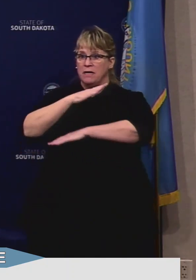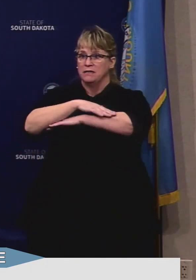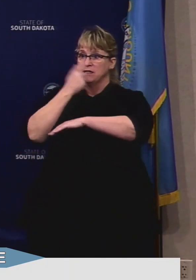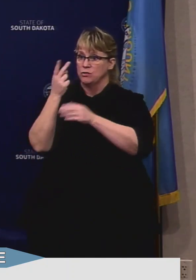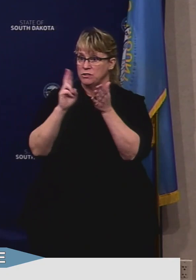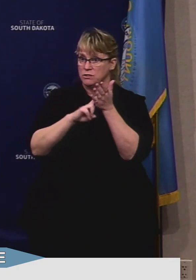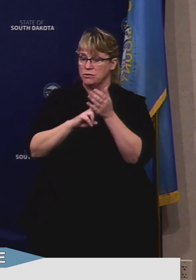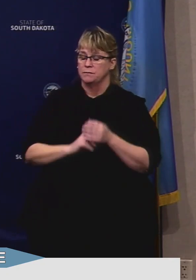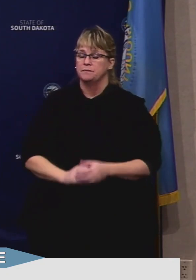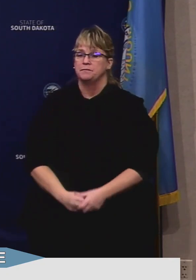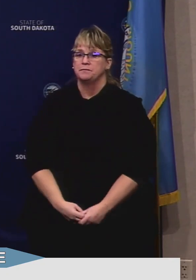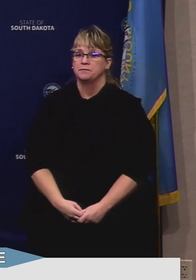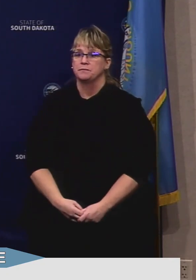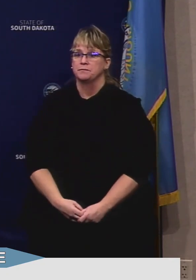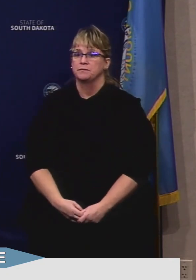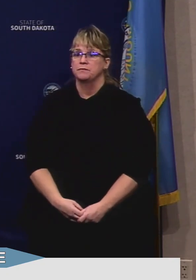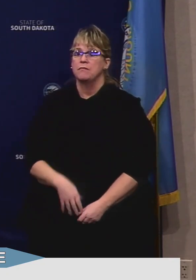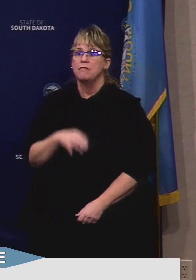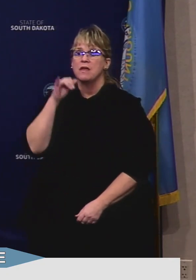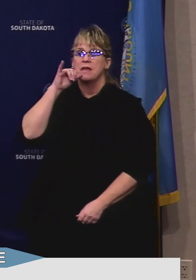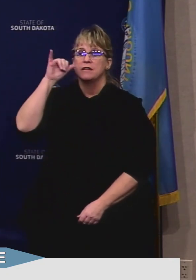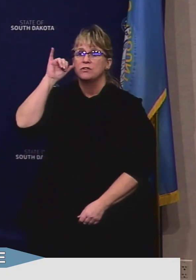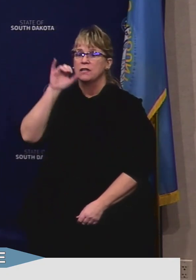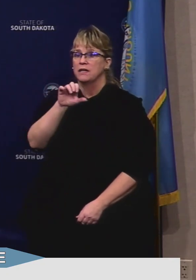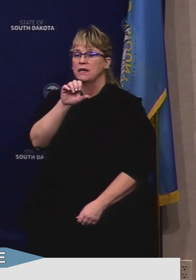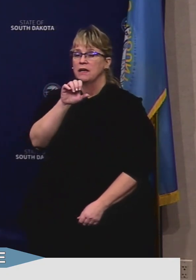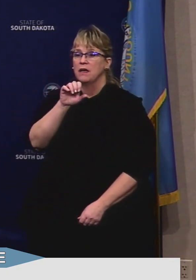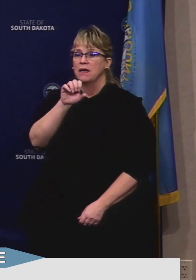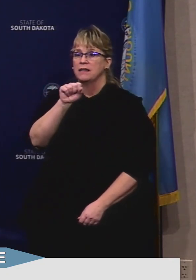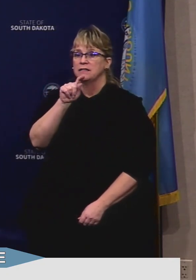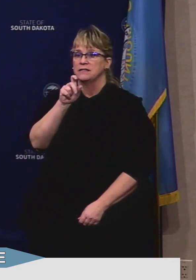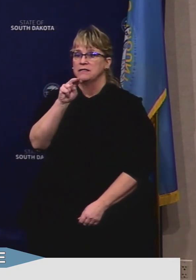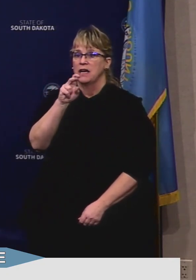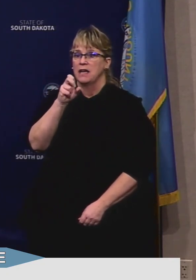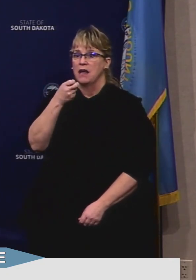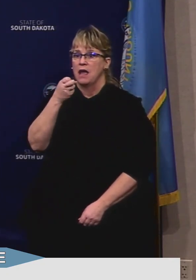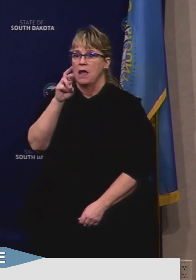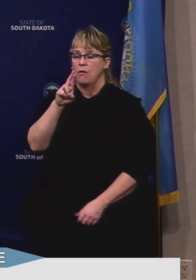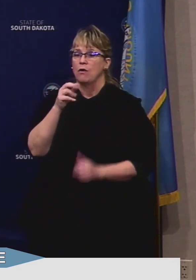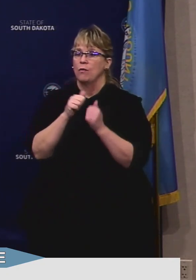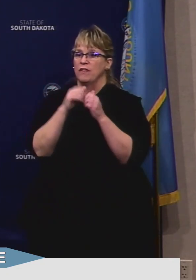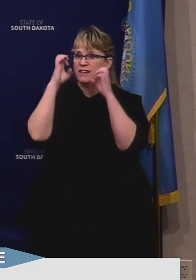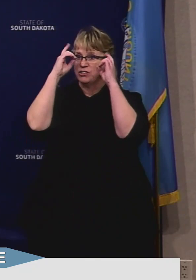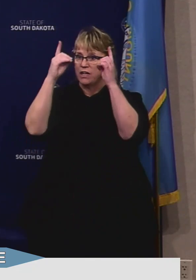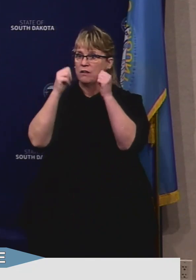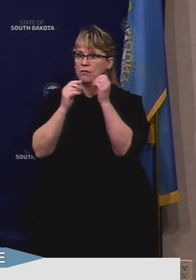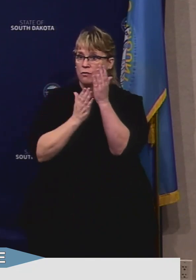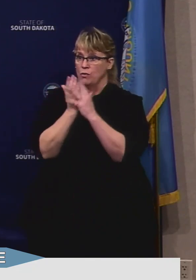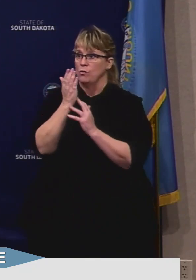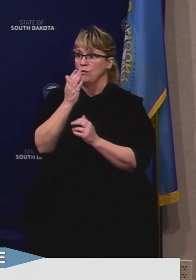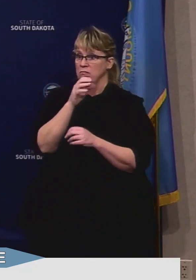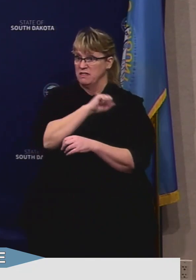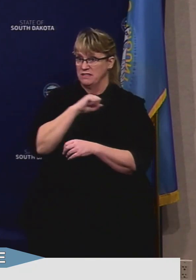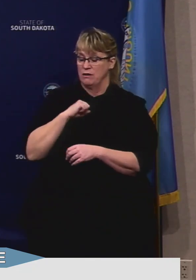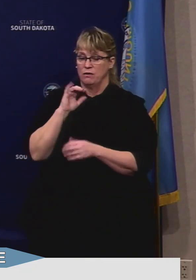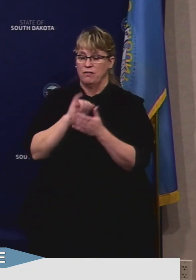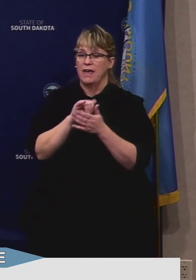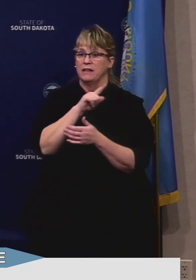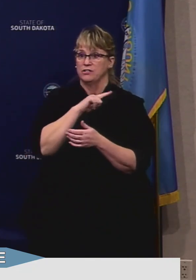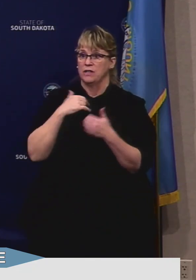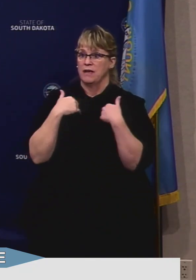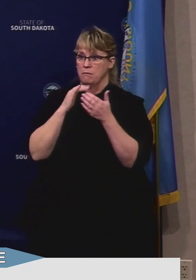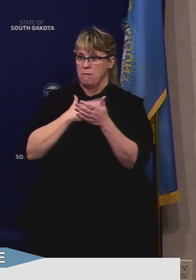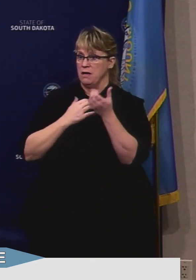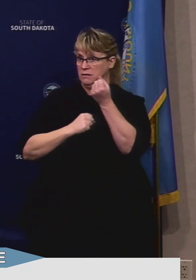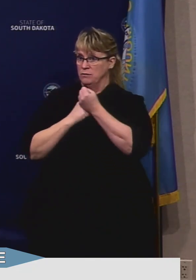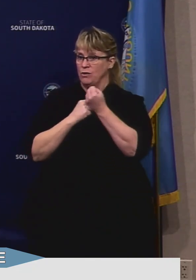signature. Now, yesterday, Senator Steinhauer's bill passed on alternative education through the Senate, and this legislation does have my support.